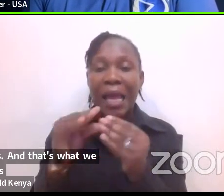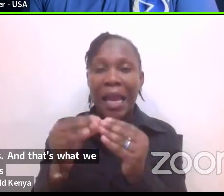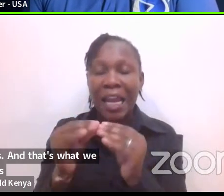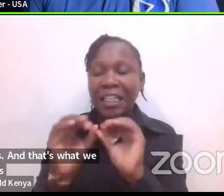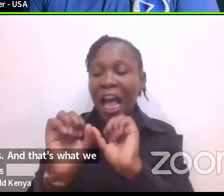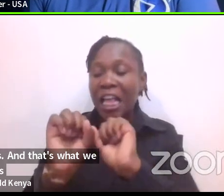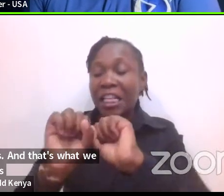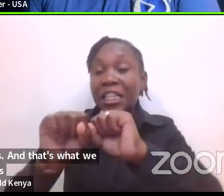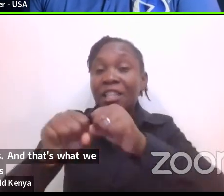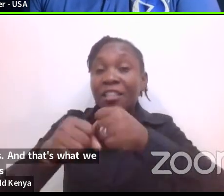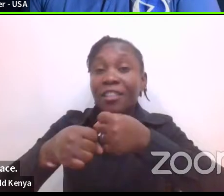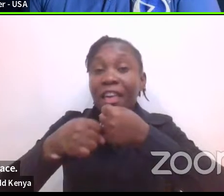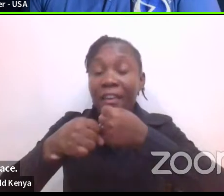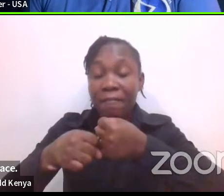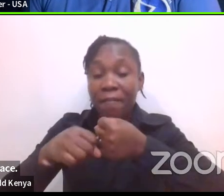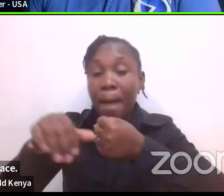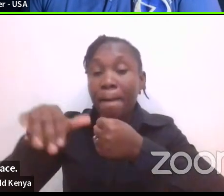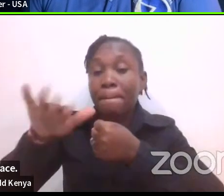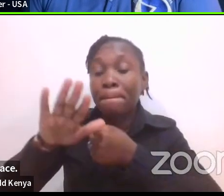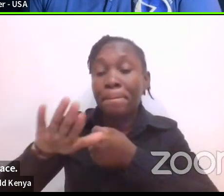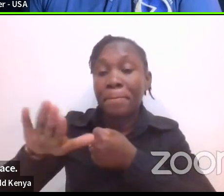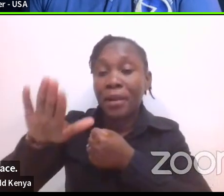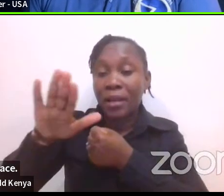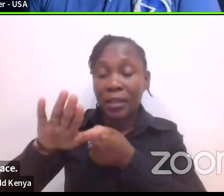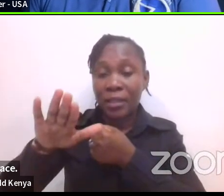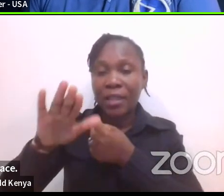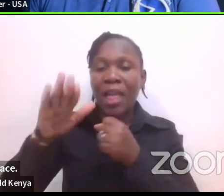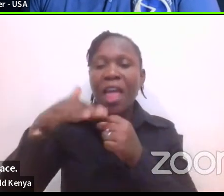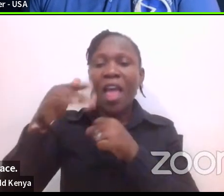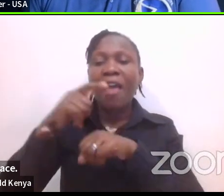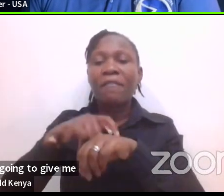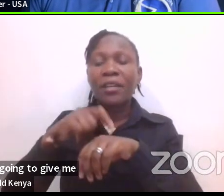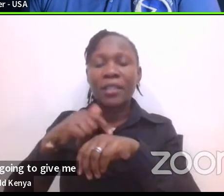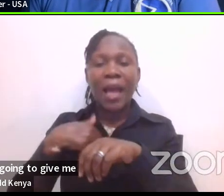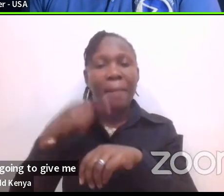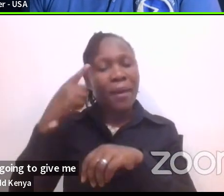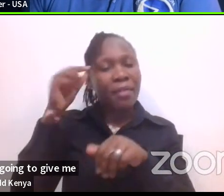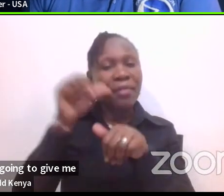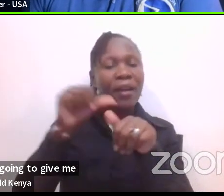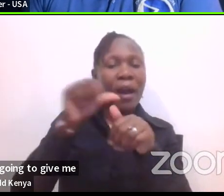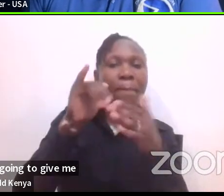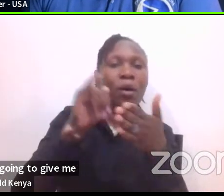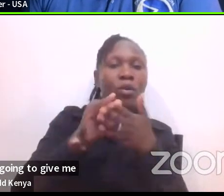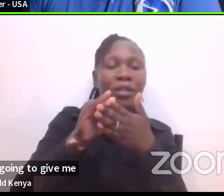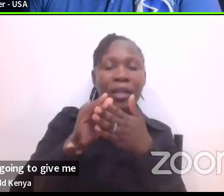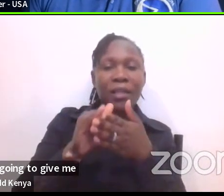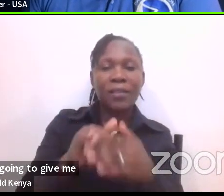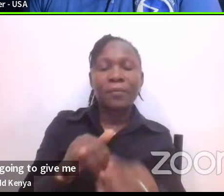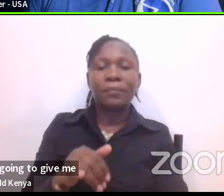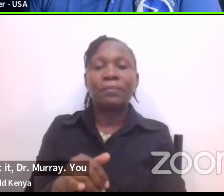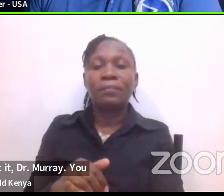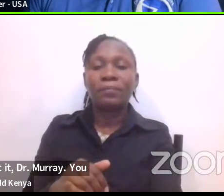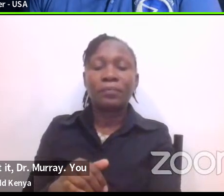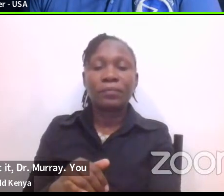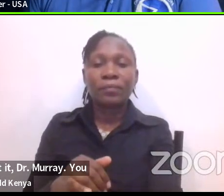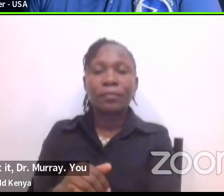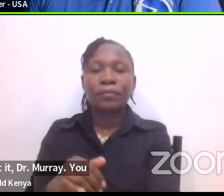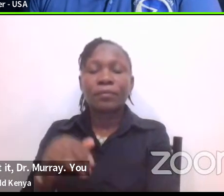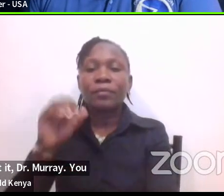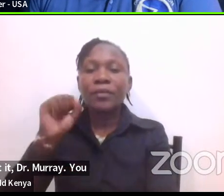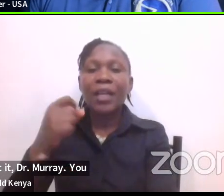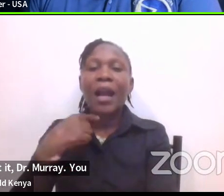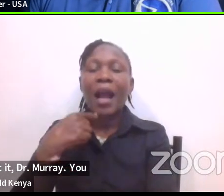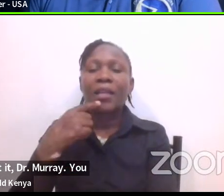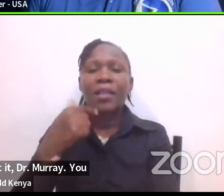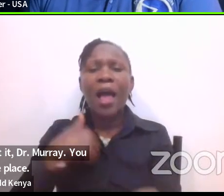And that's it's going to give me goosebumps every time I think about it, Dr. Mari. Like, I am in a safe place.